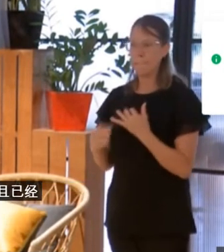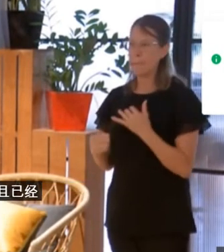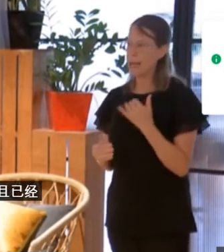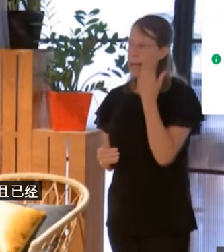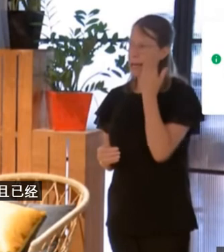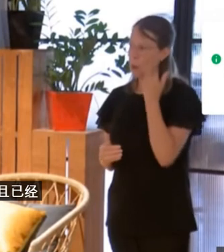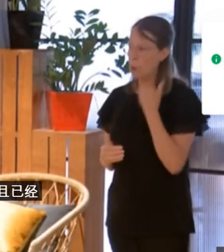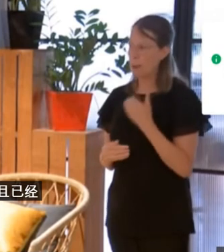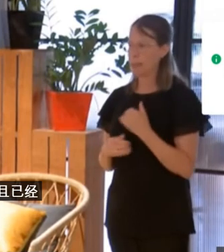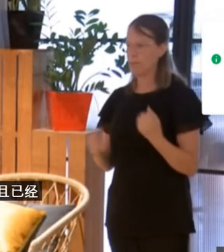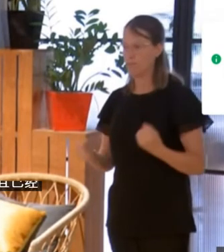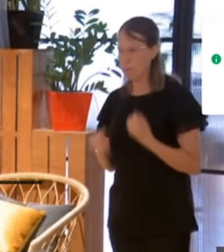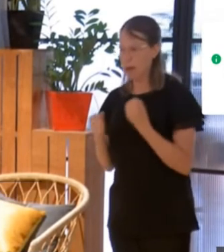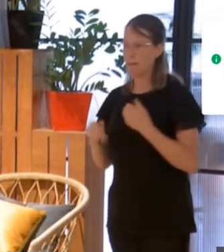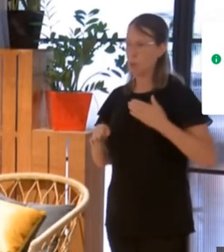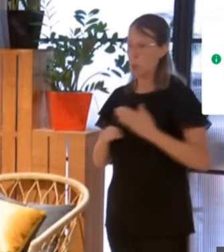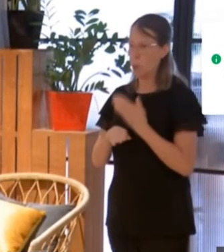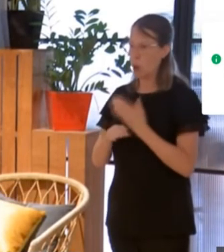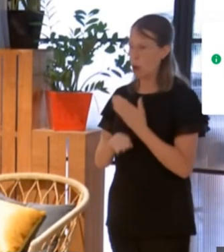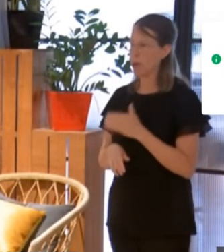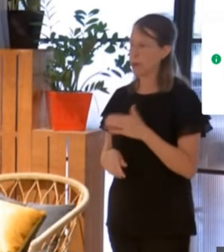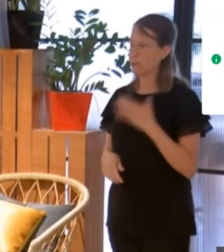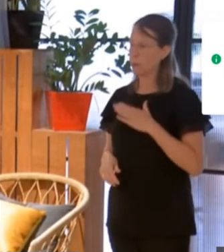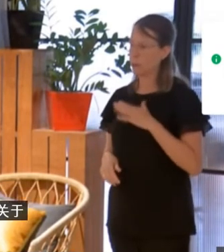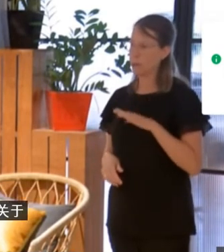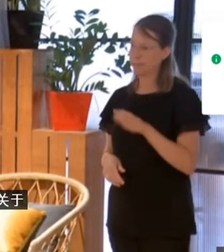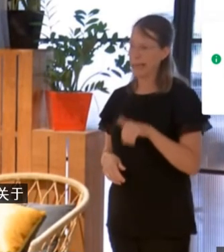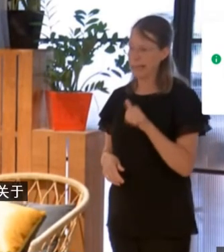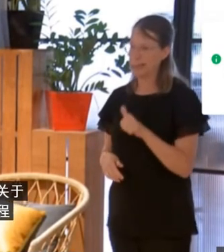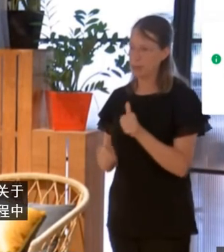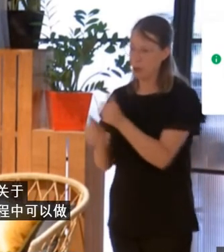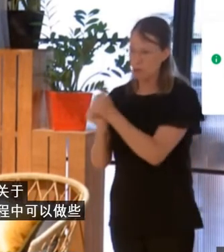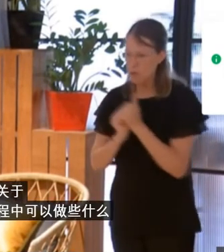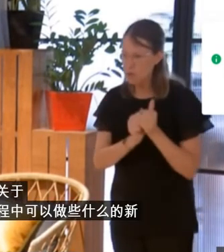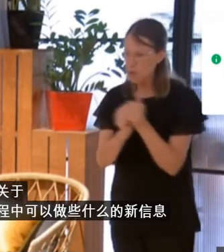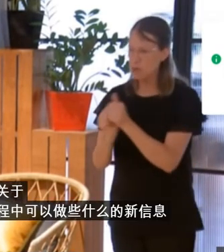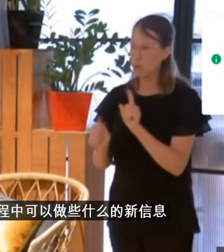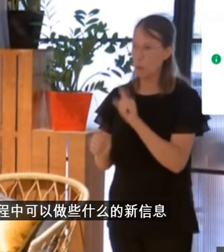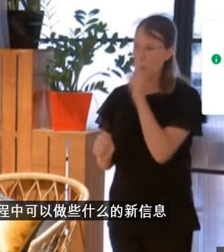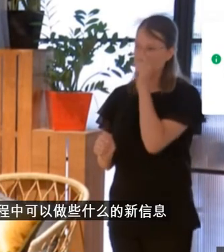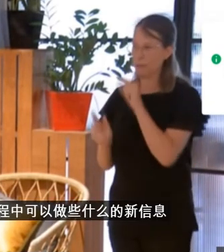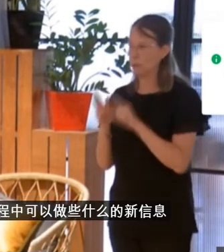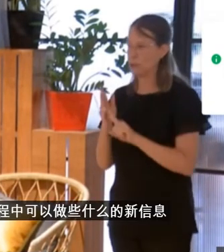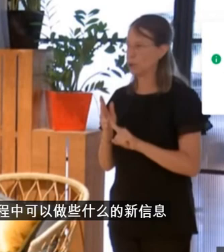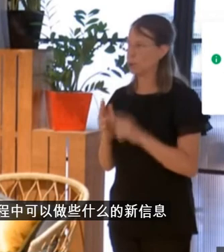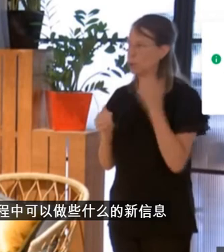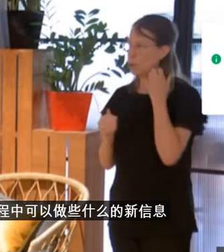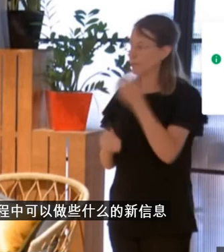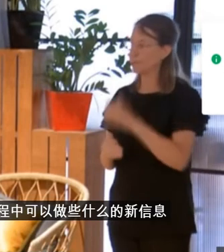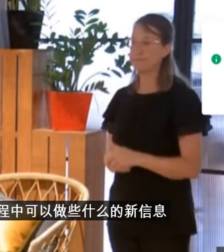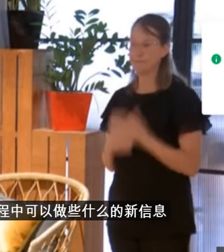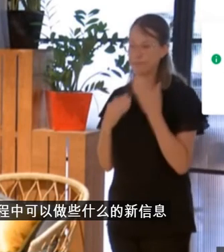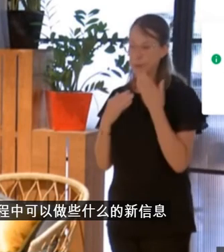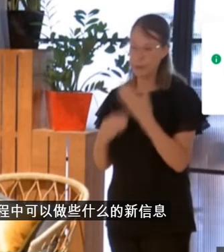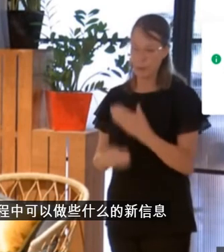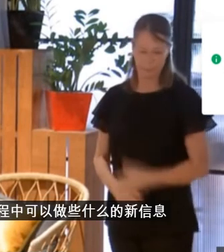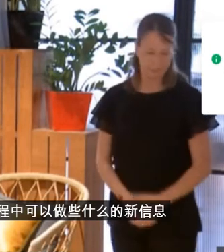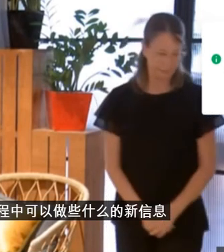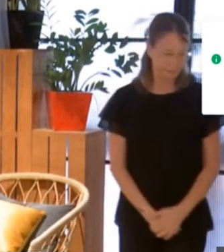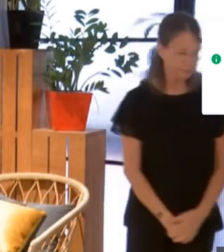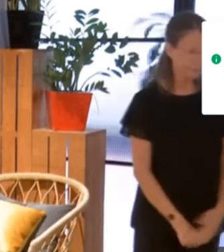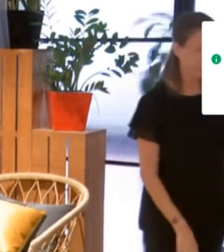engaged with a lot of experts around the state, getting new information in about what we can do in the course of this budget. Thanks, everyone.